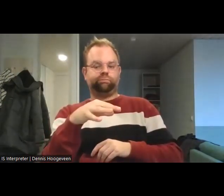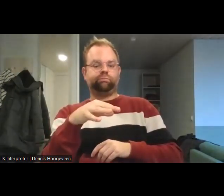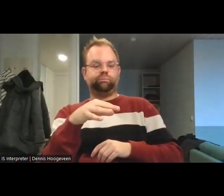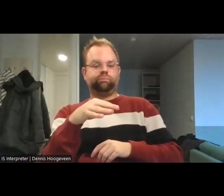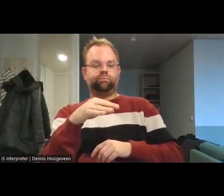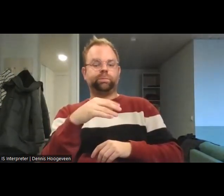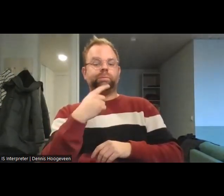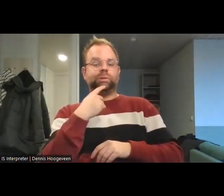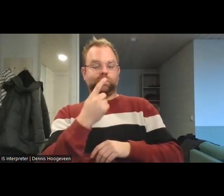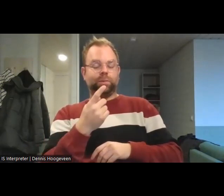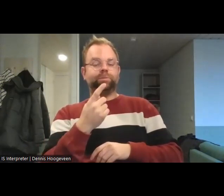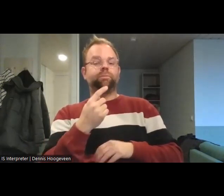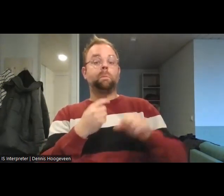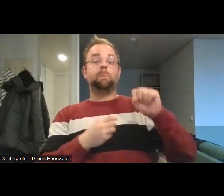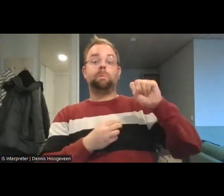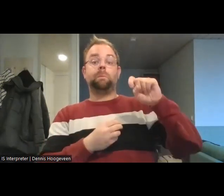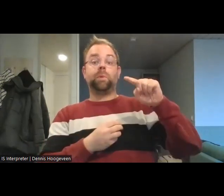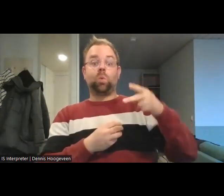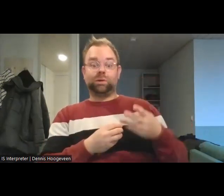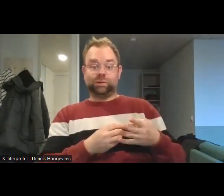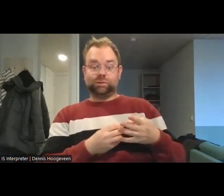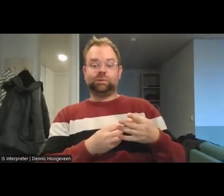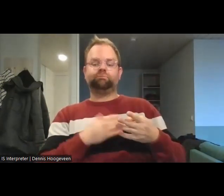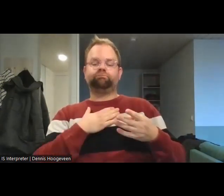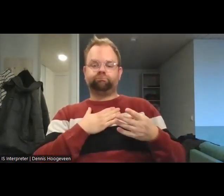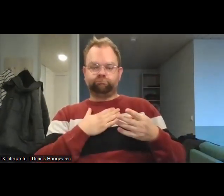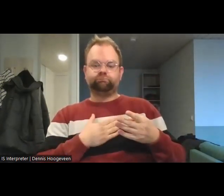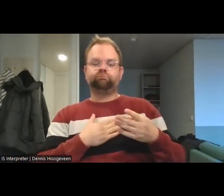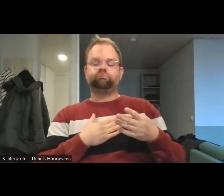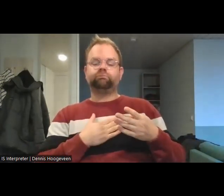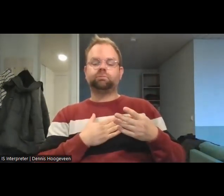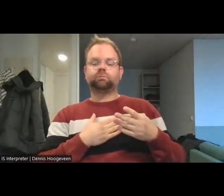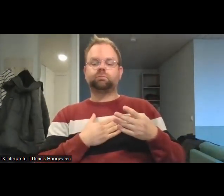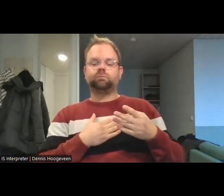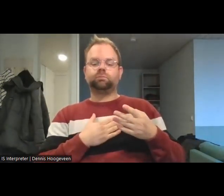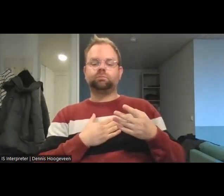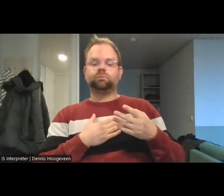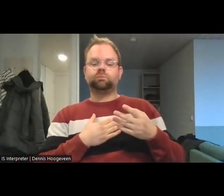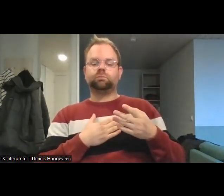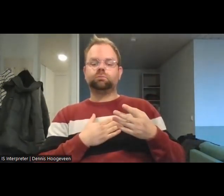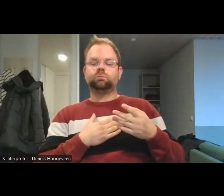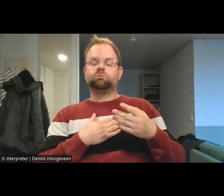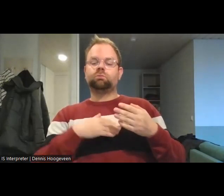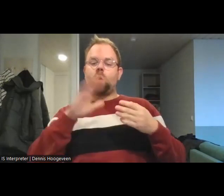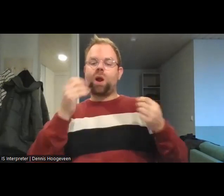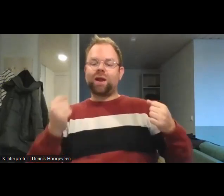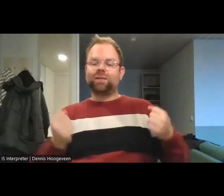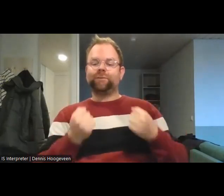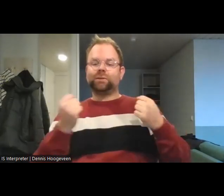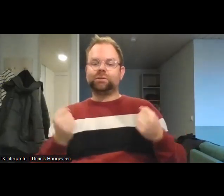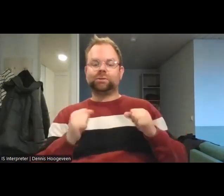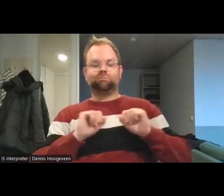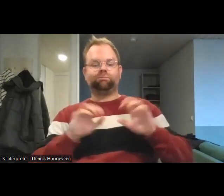socialize or popularize or socialize disability rights through community consultations, dialogue, and radio